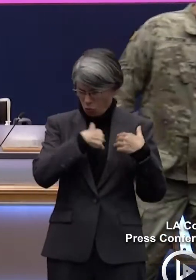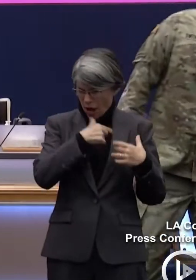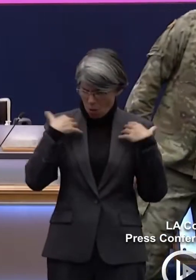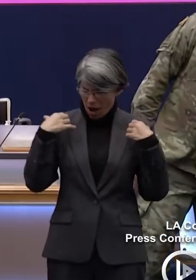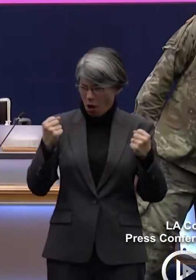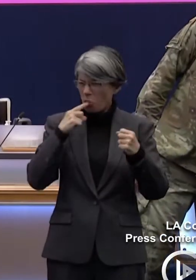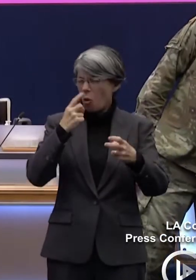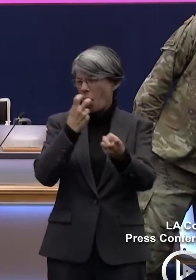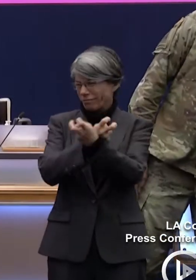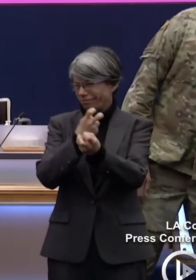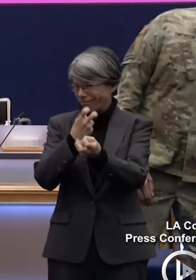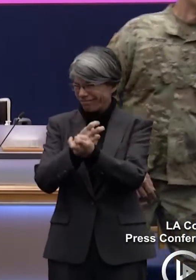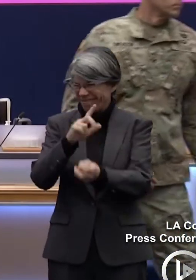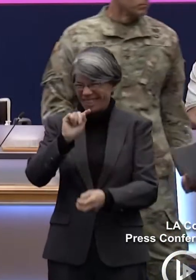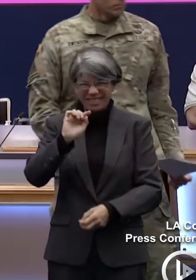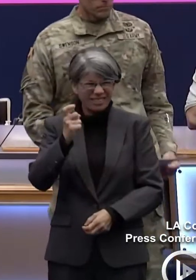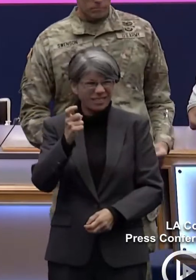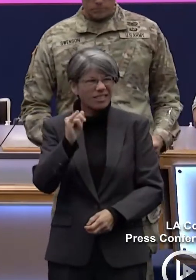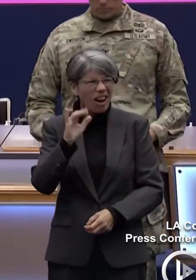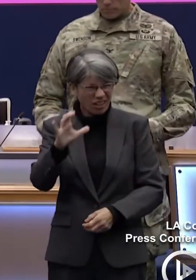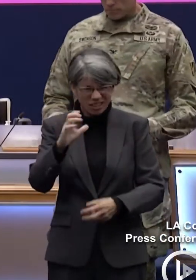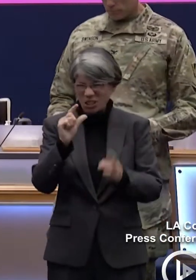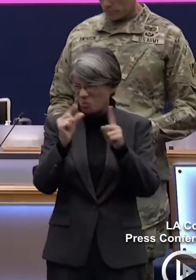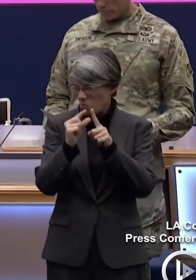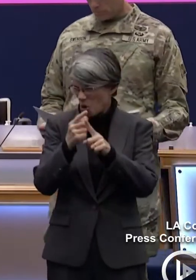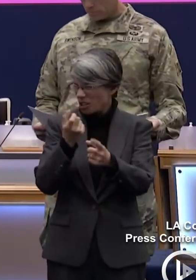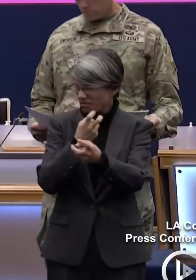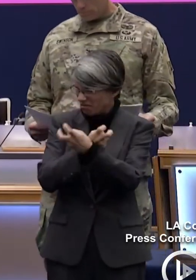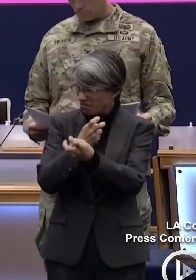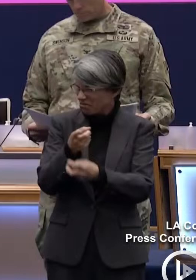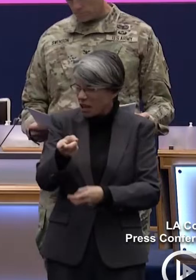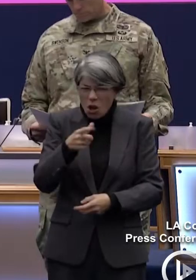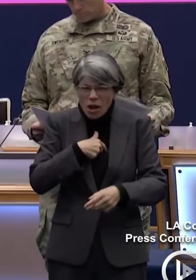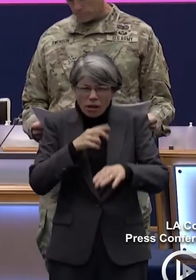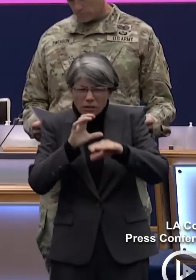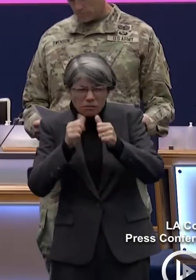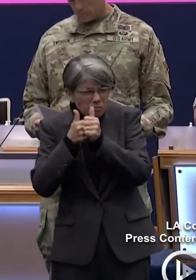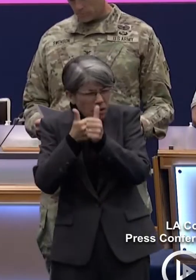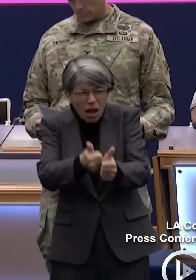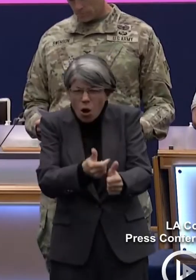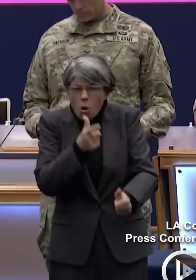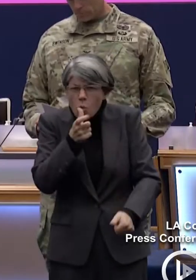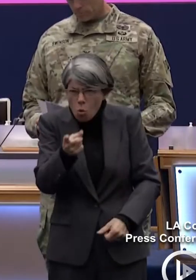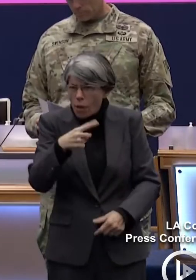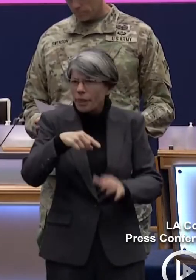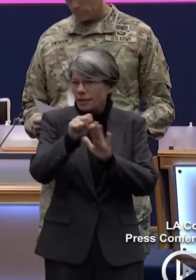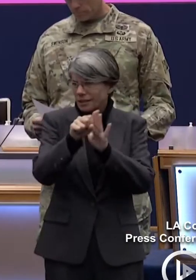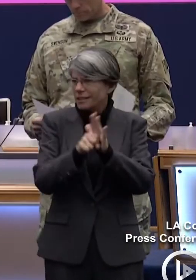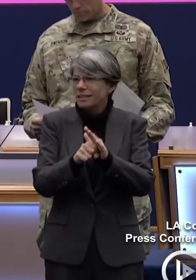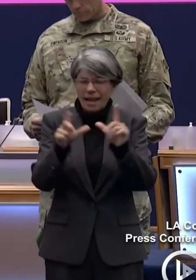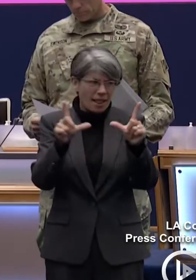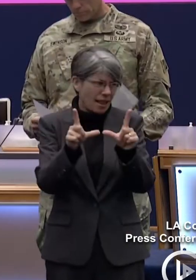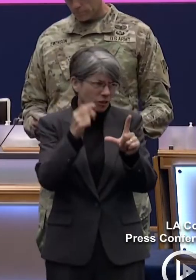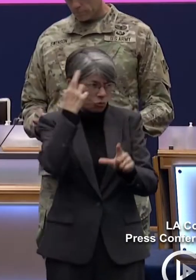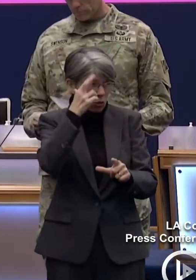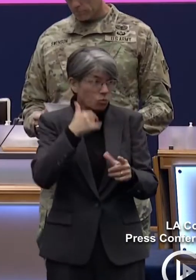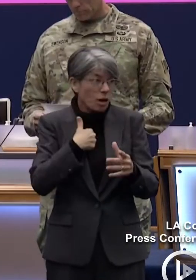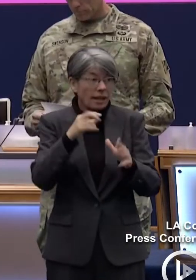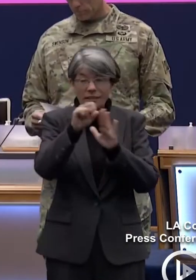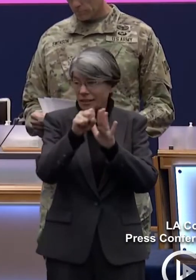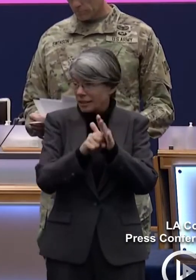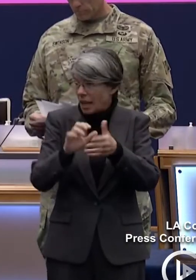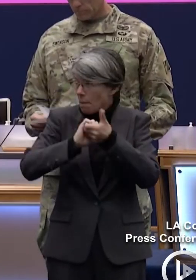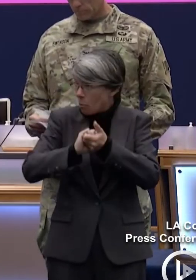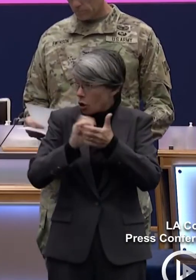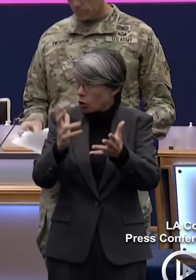toxic, I think was the word that they used, and who is enforcing that? These are state licenses, which is why we want our state partners to